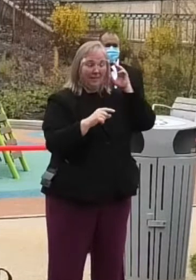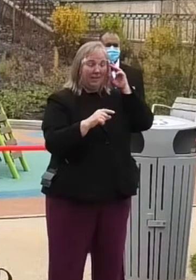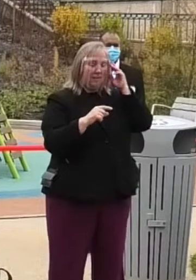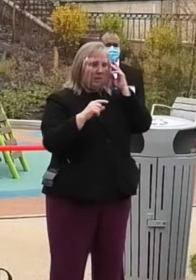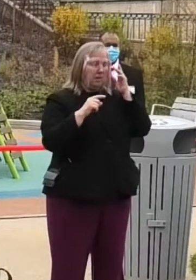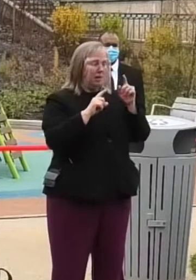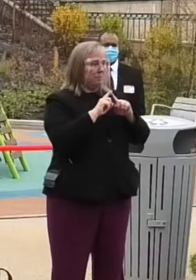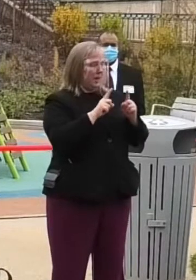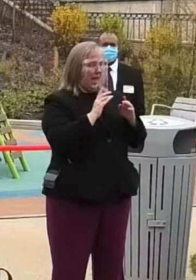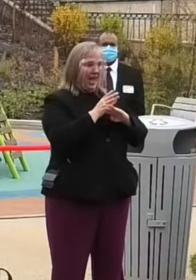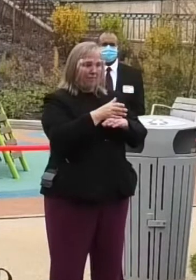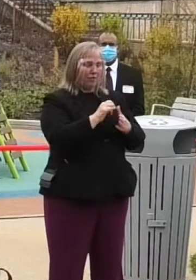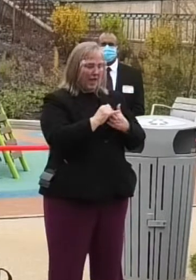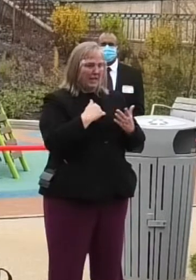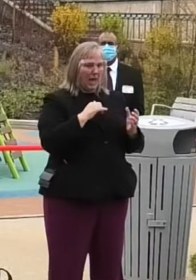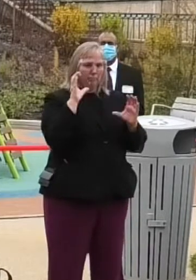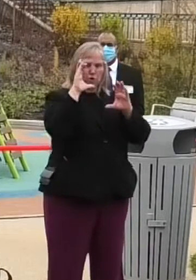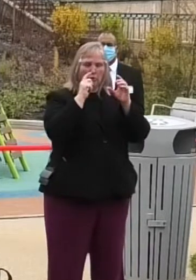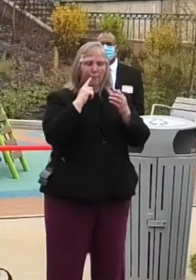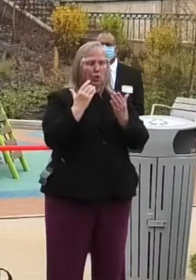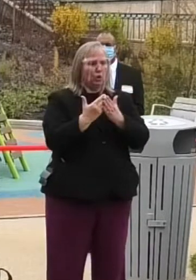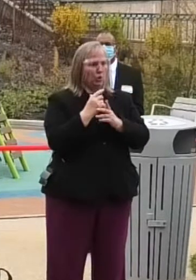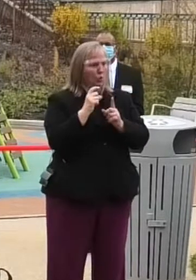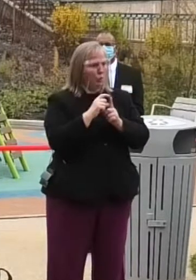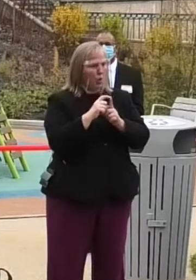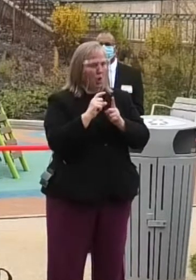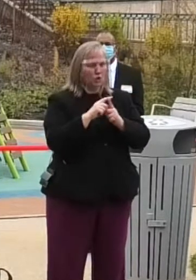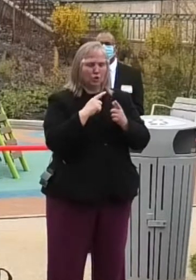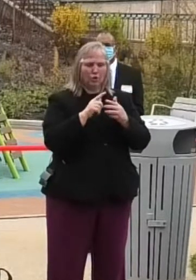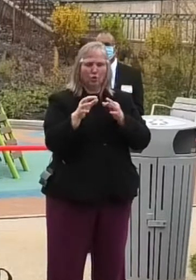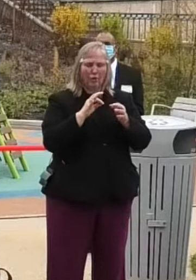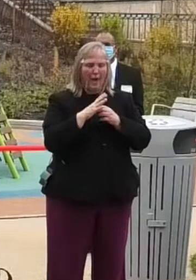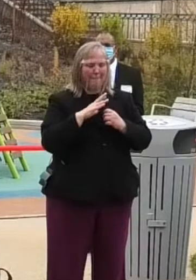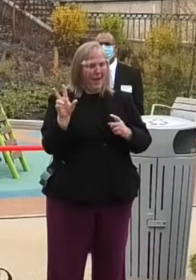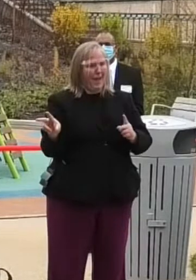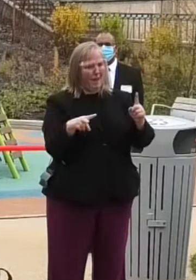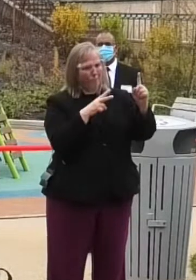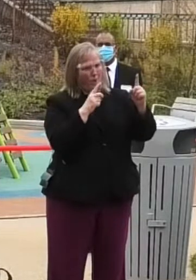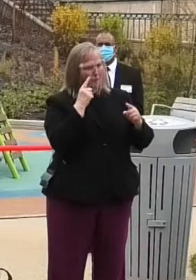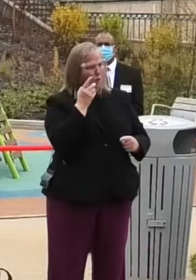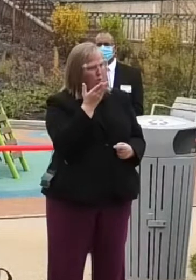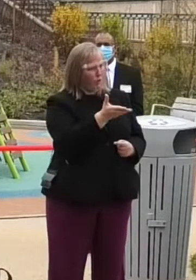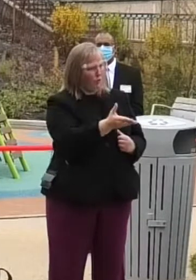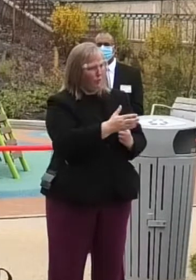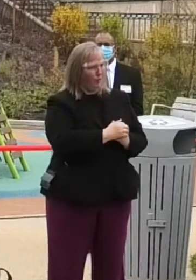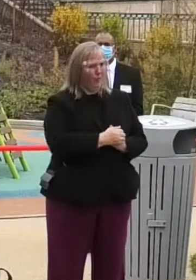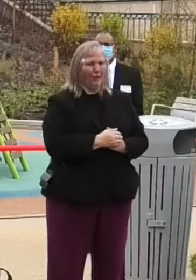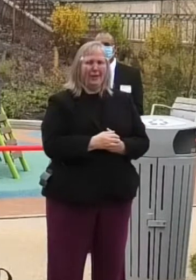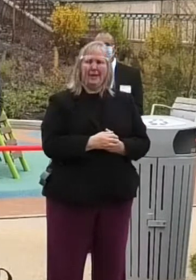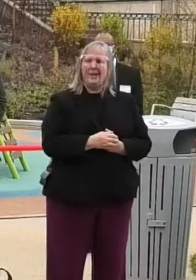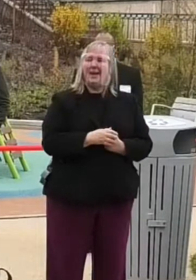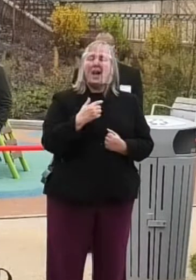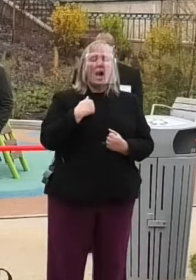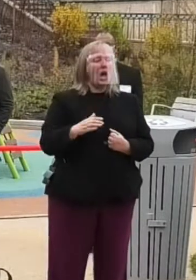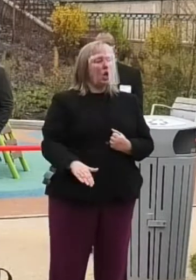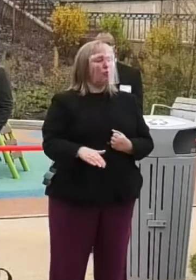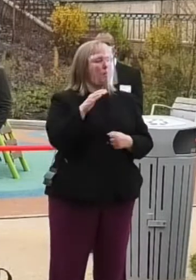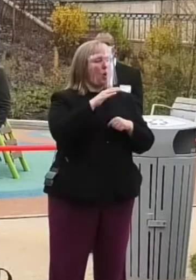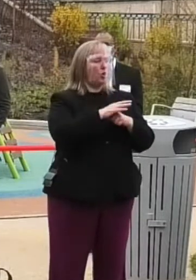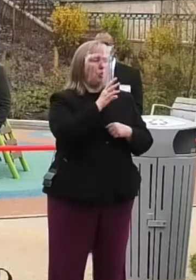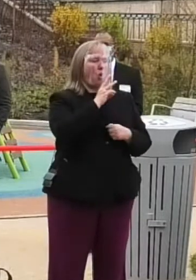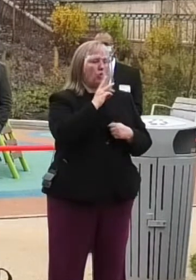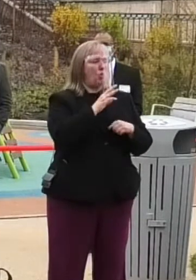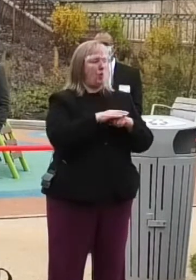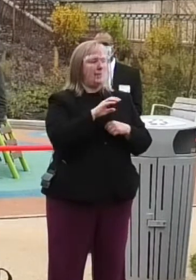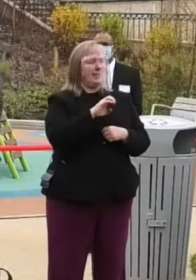but after that, I'm searching for new words to describe my admiration for you. But I grew up on the water. I grew up on